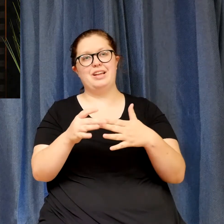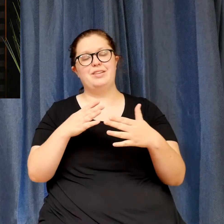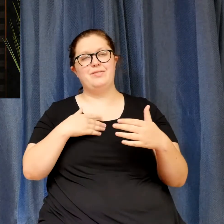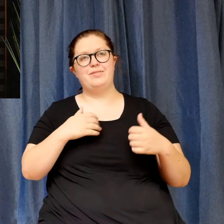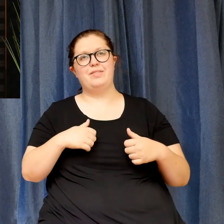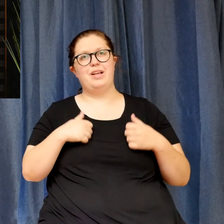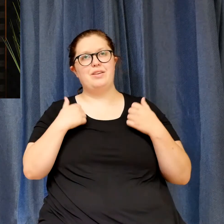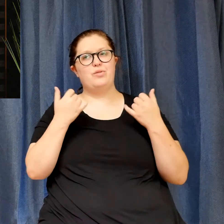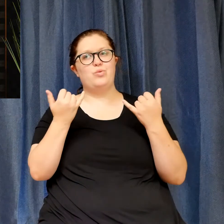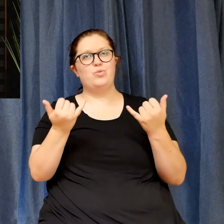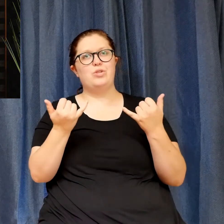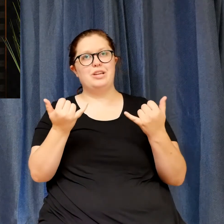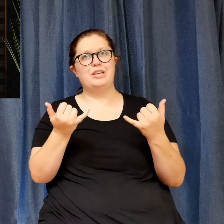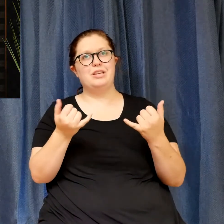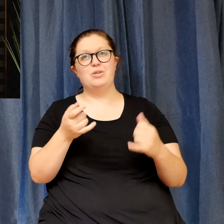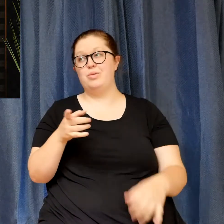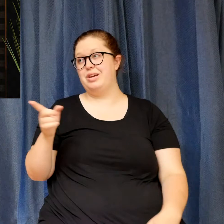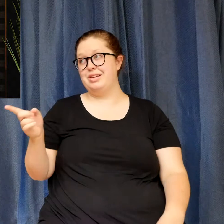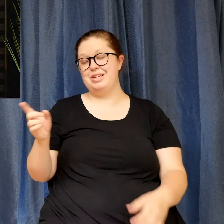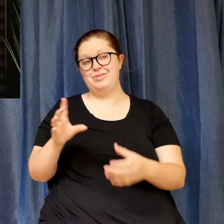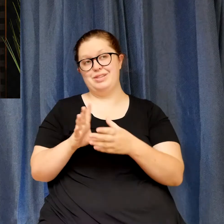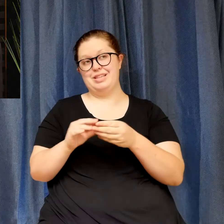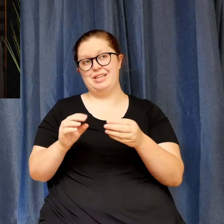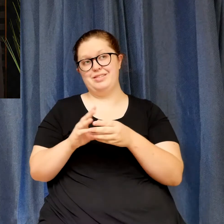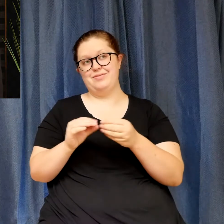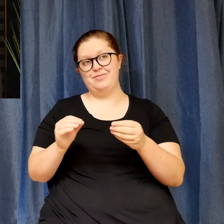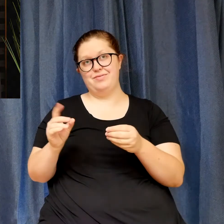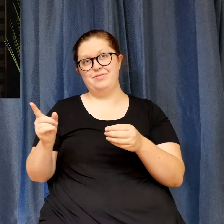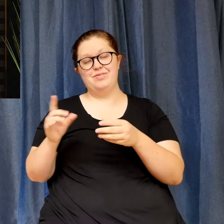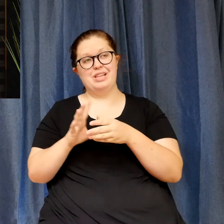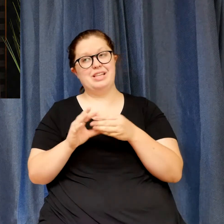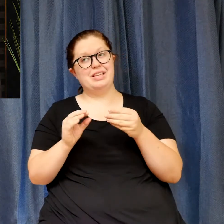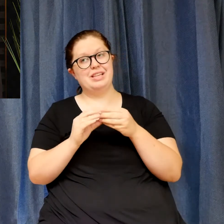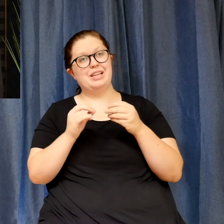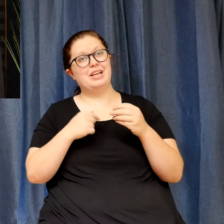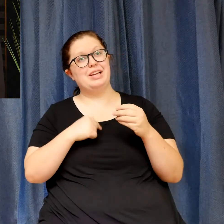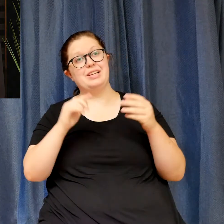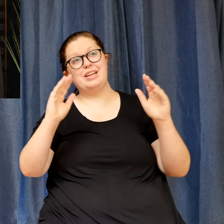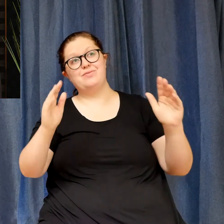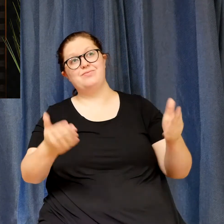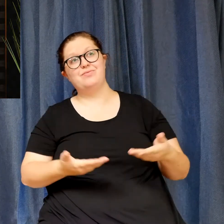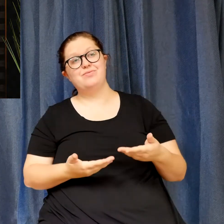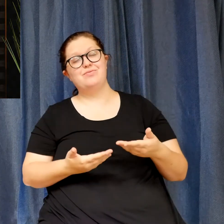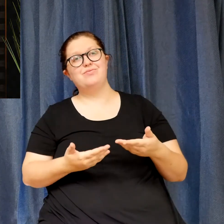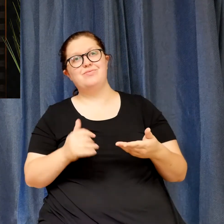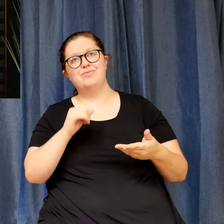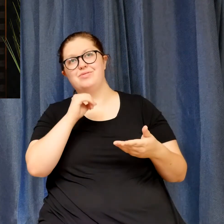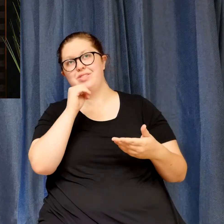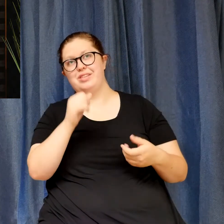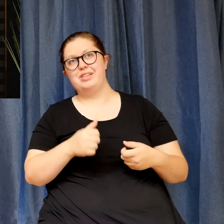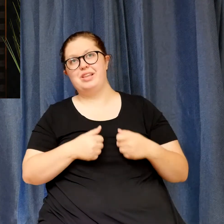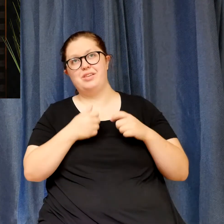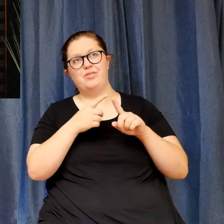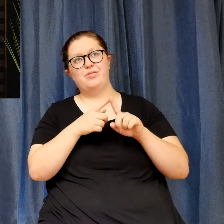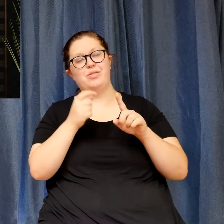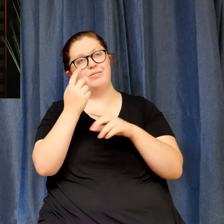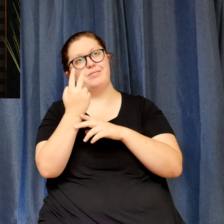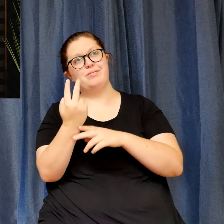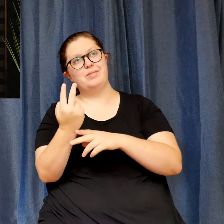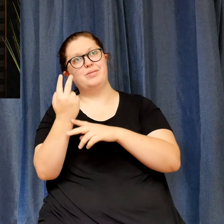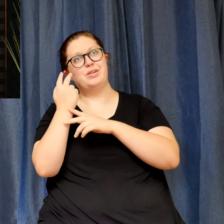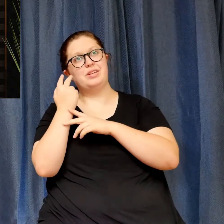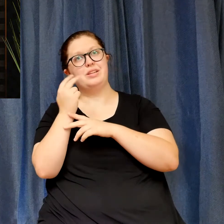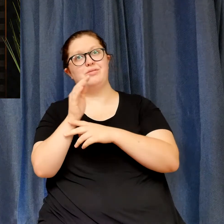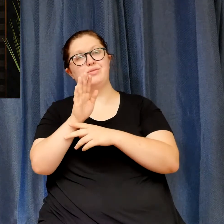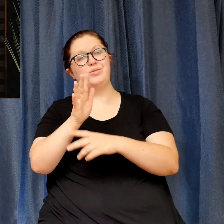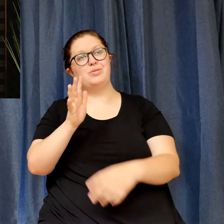today. And this is what he would say. He said, I invite you to no longer live from the